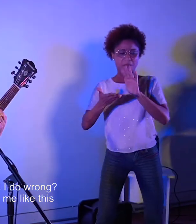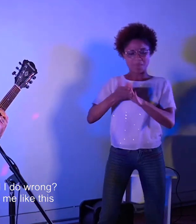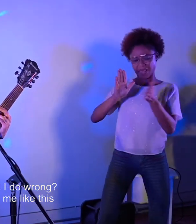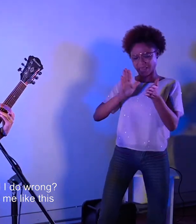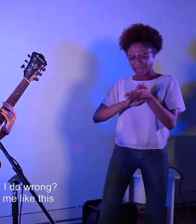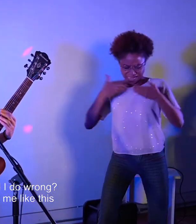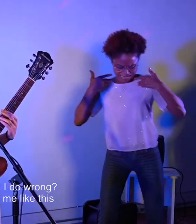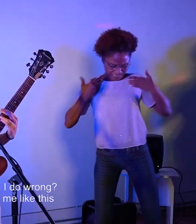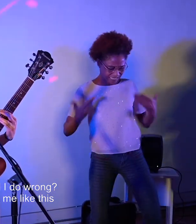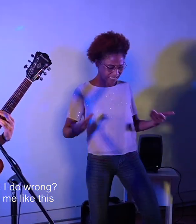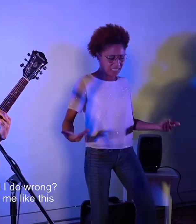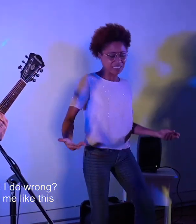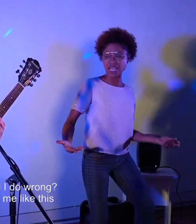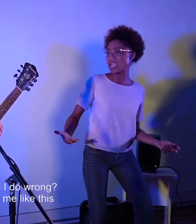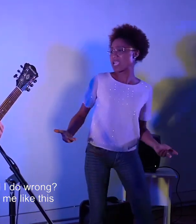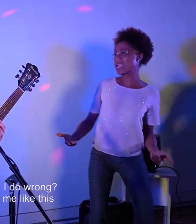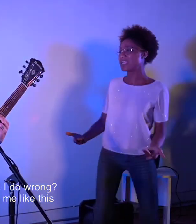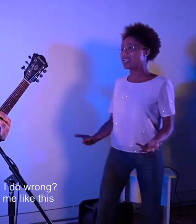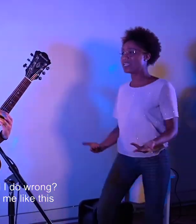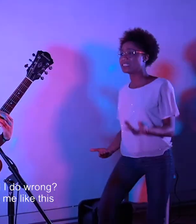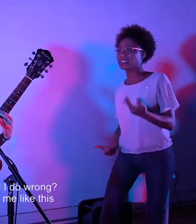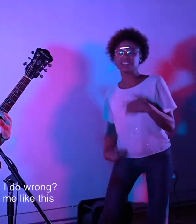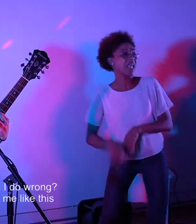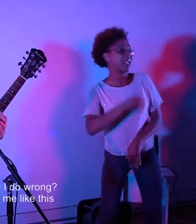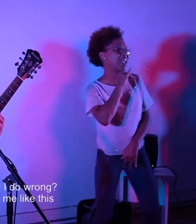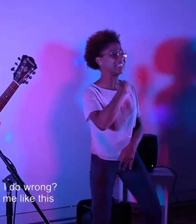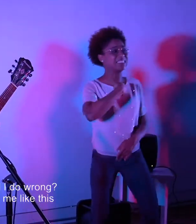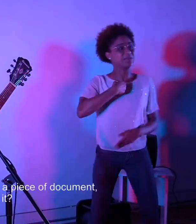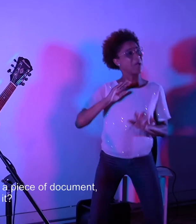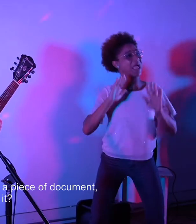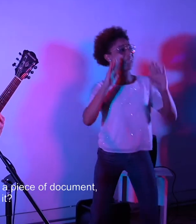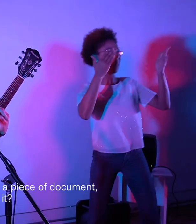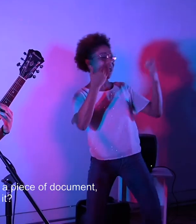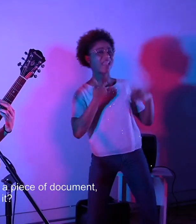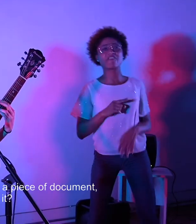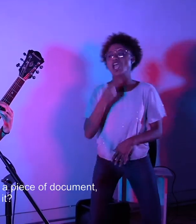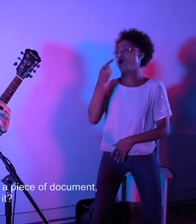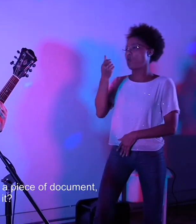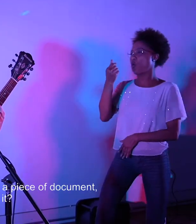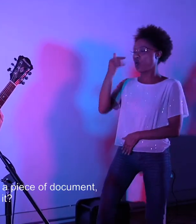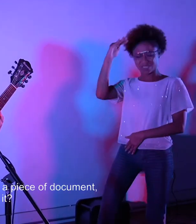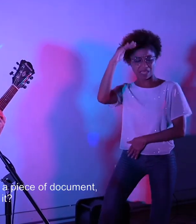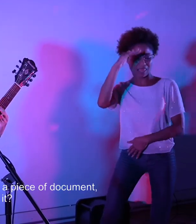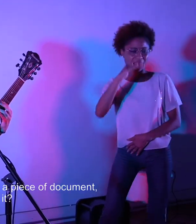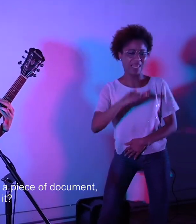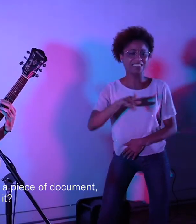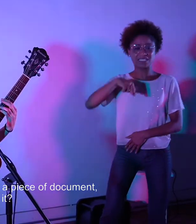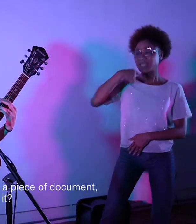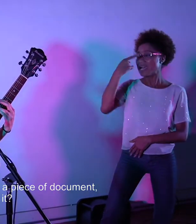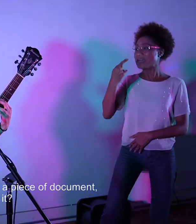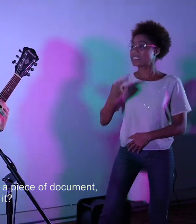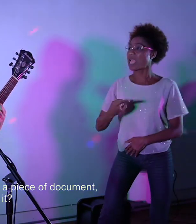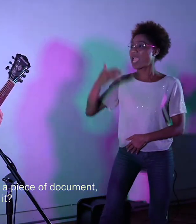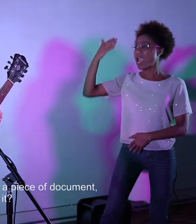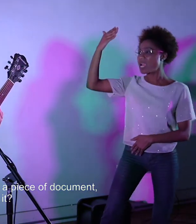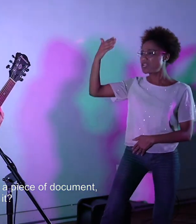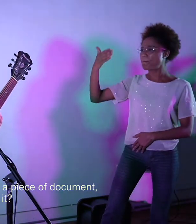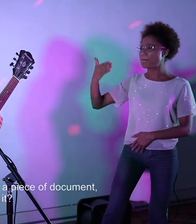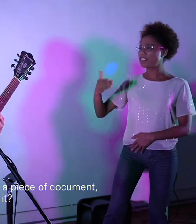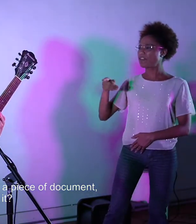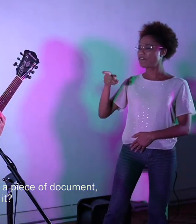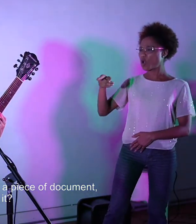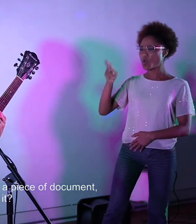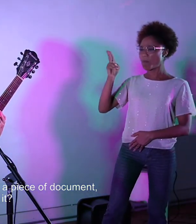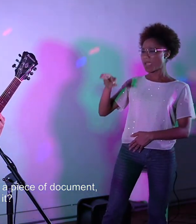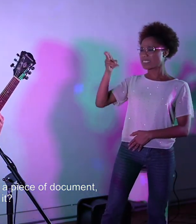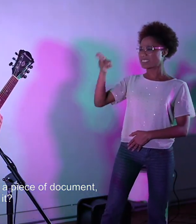to treat me like this? Is my life worth less than